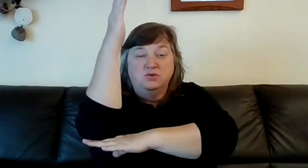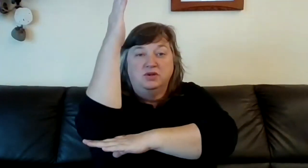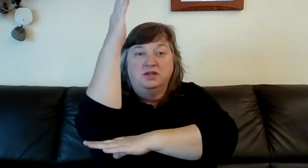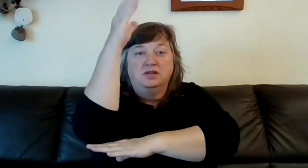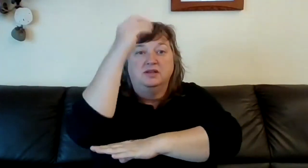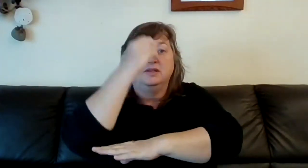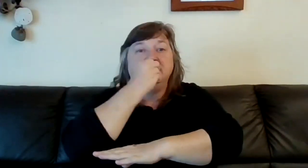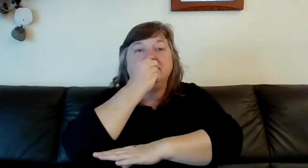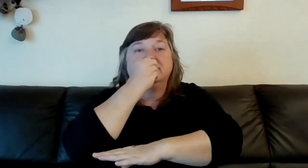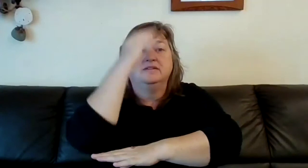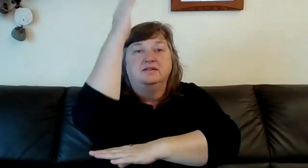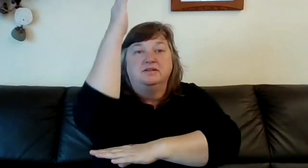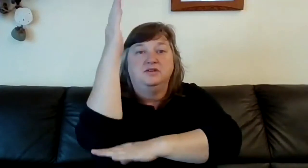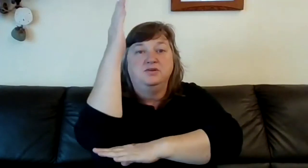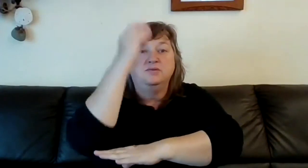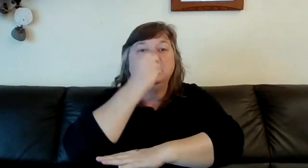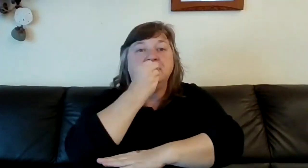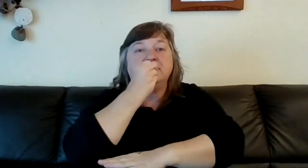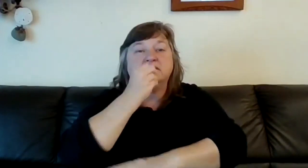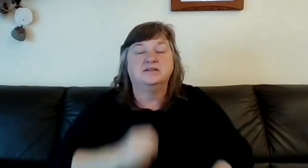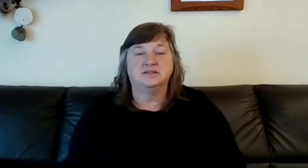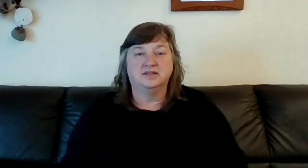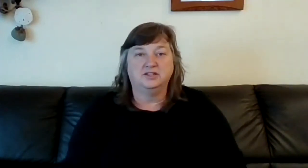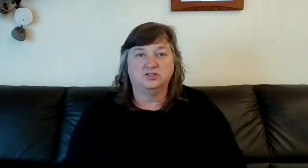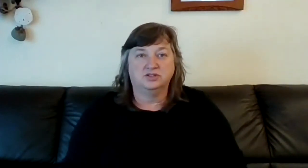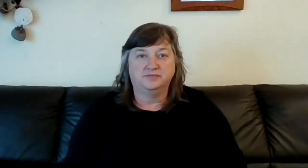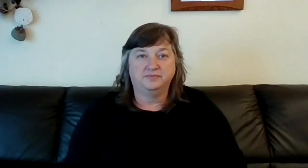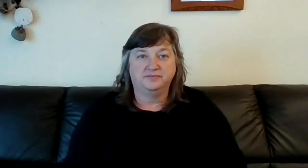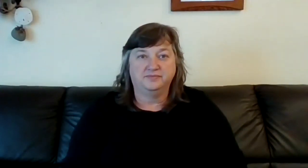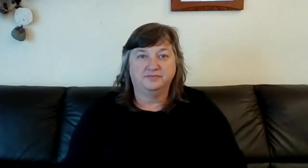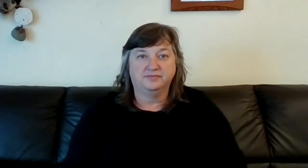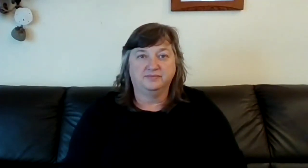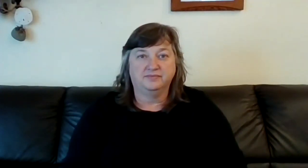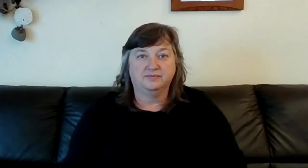Noon eat is lunch.